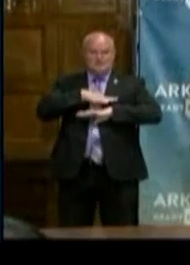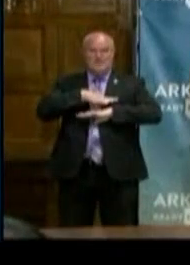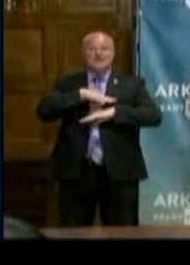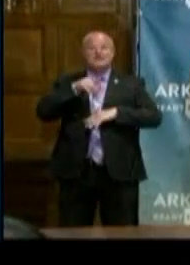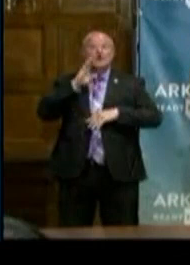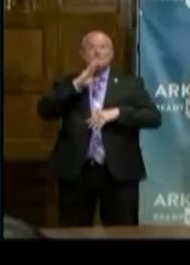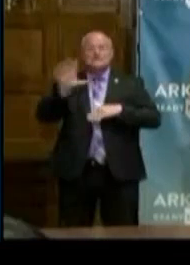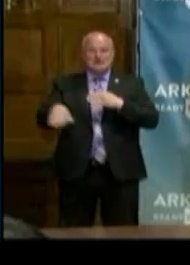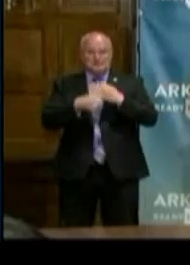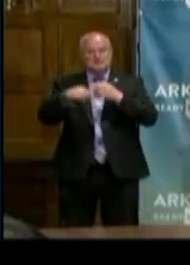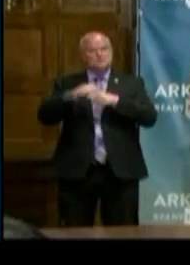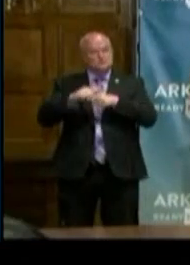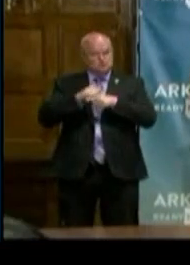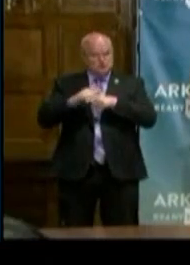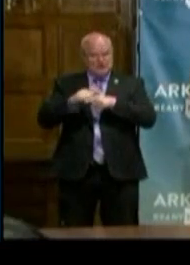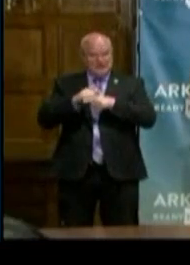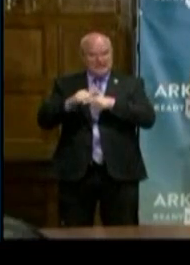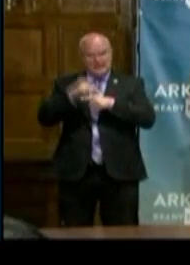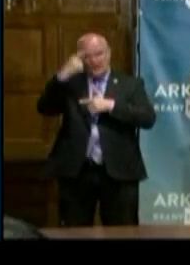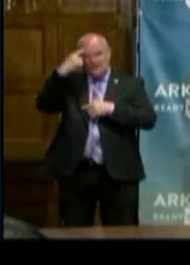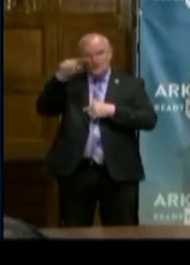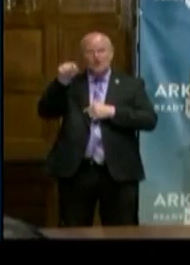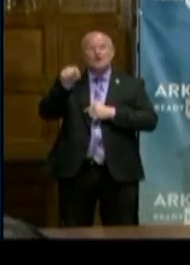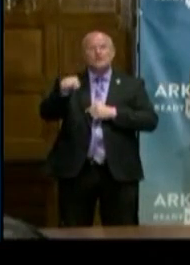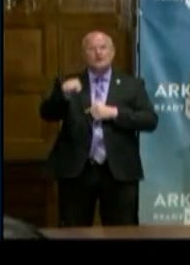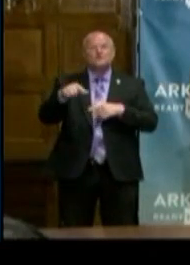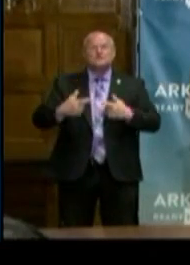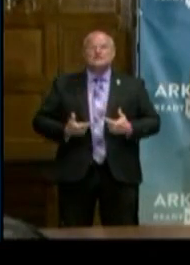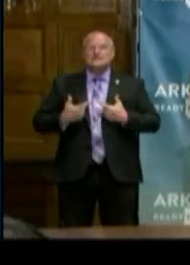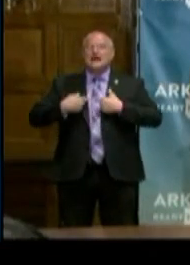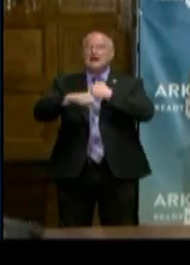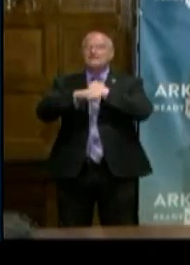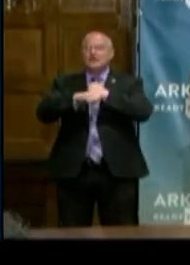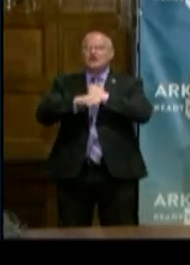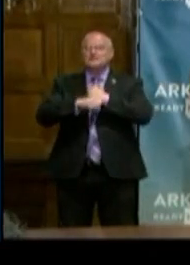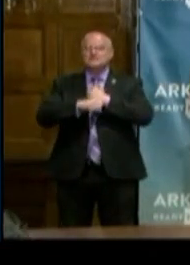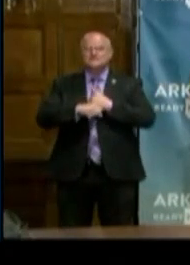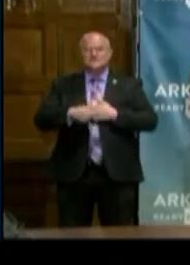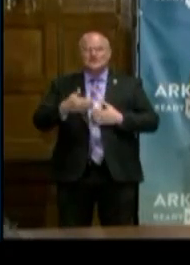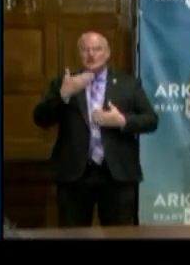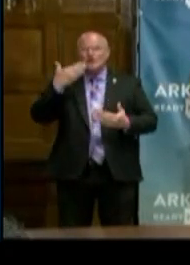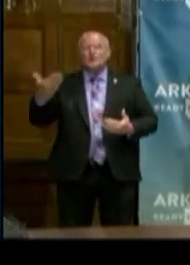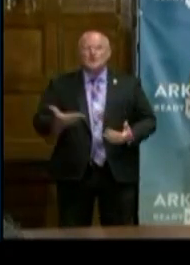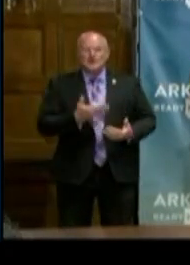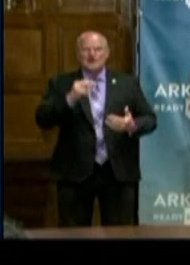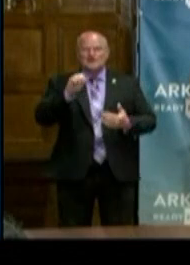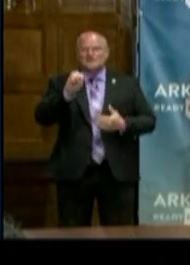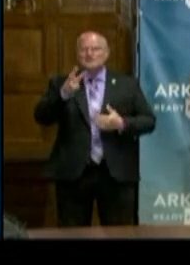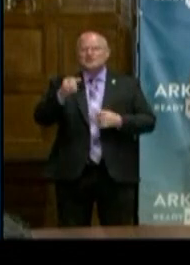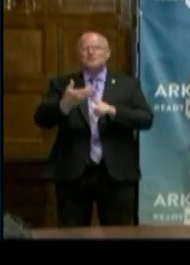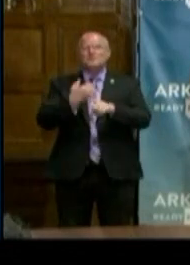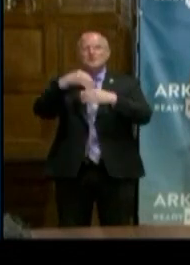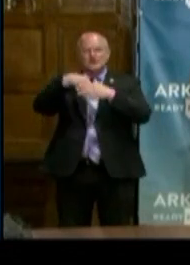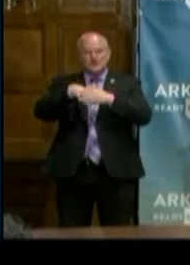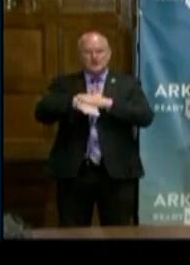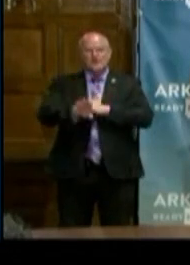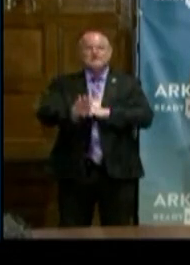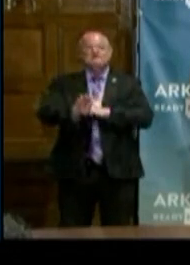so there'll be some additional training for those. So that should be welcome news before we go into